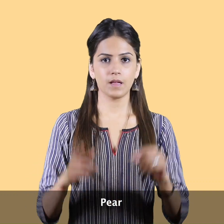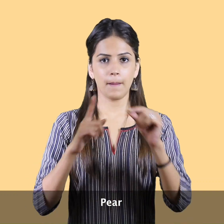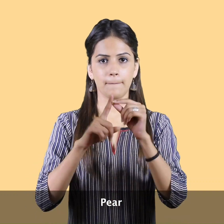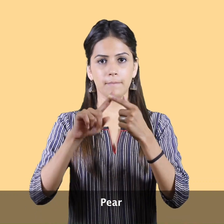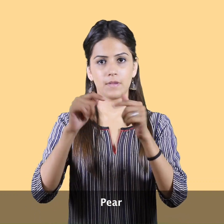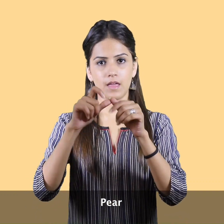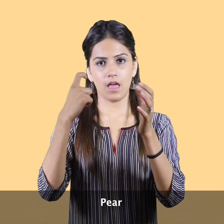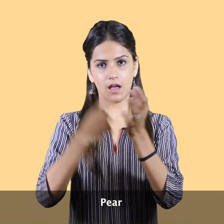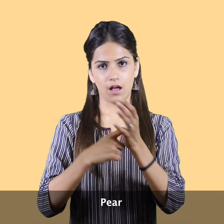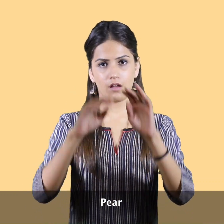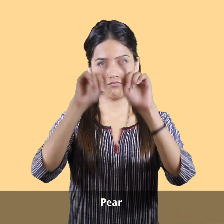pear,